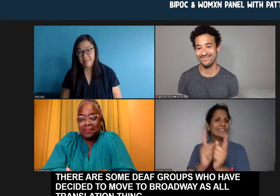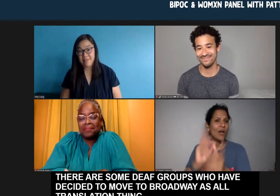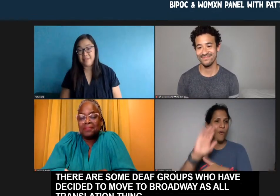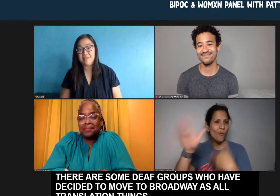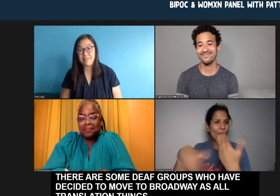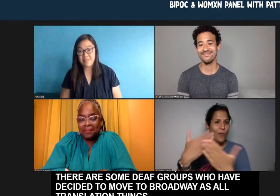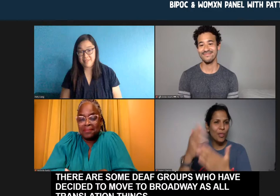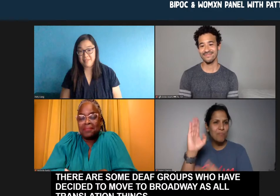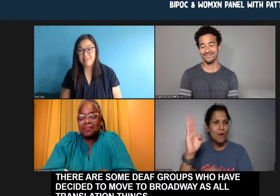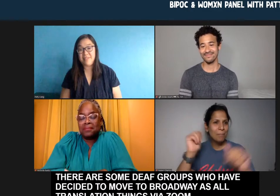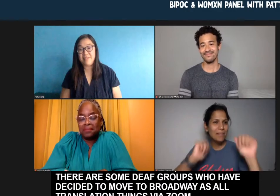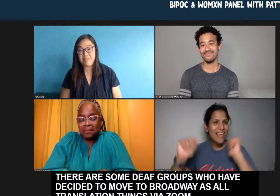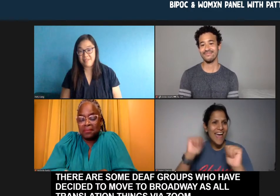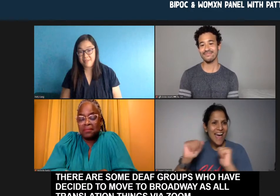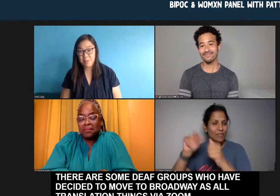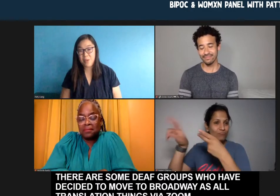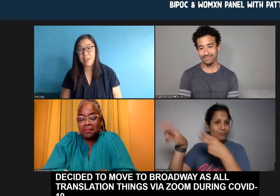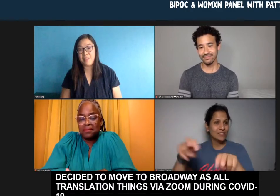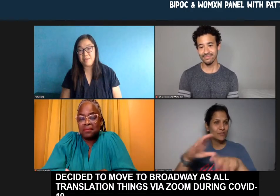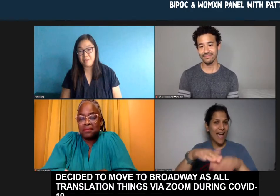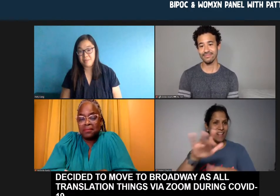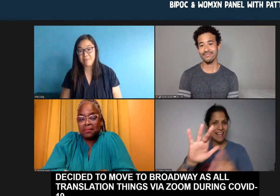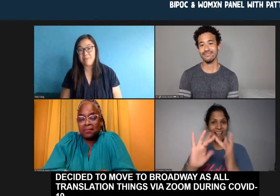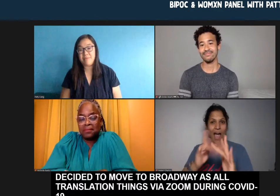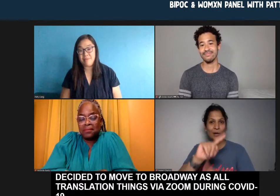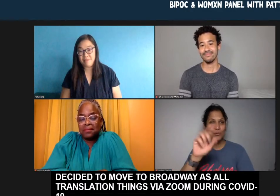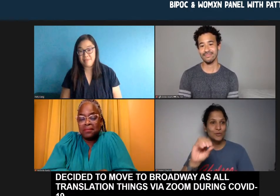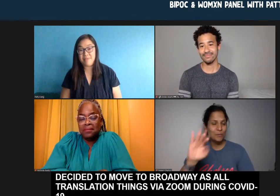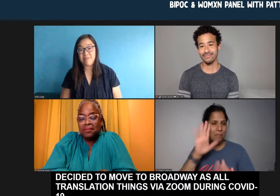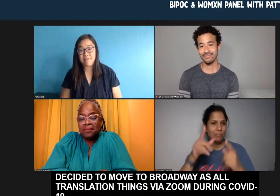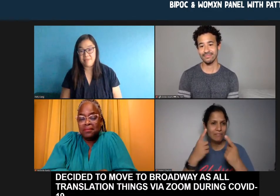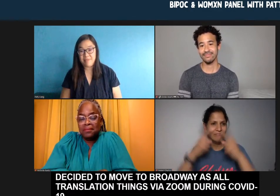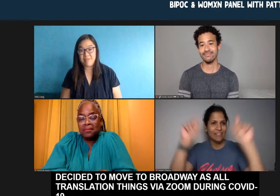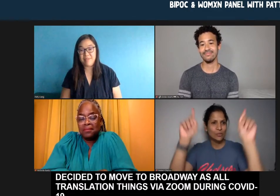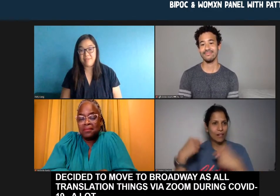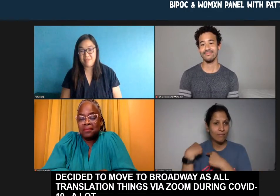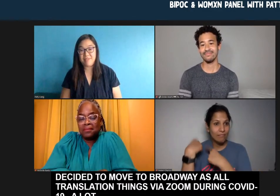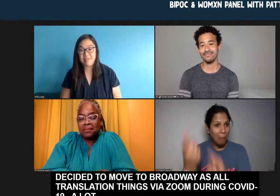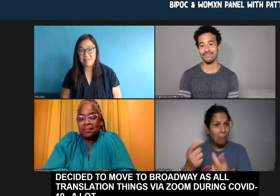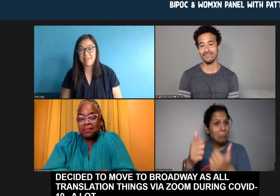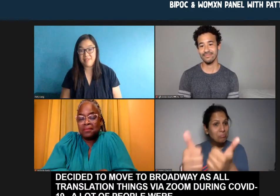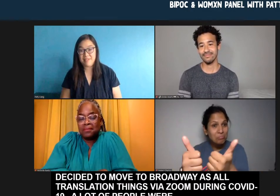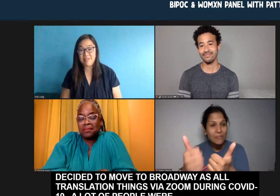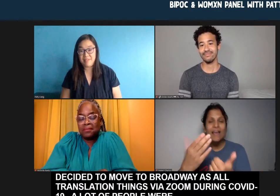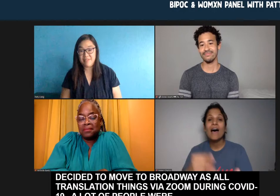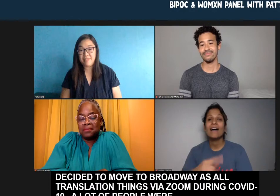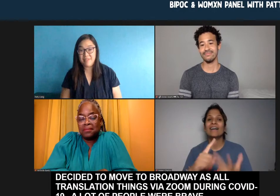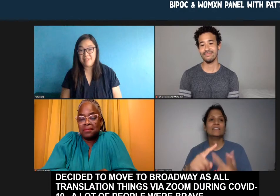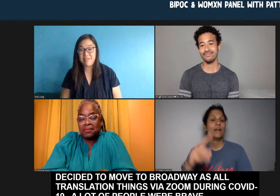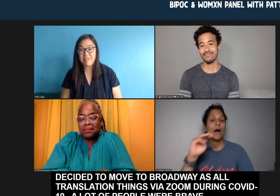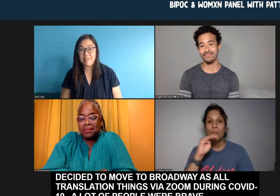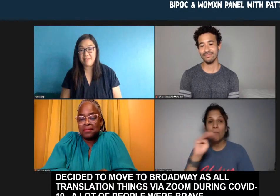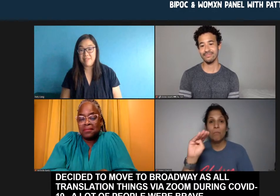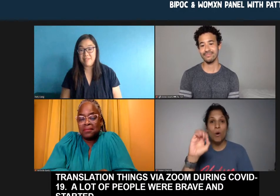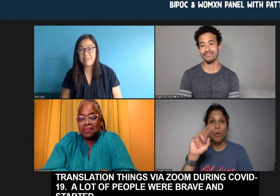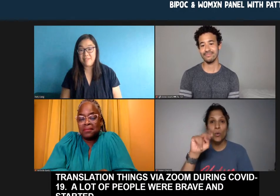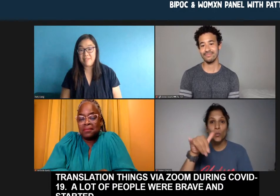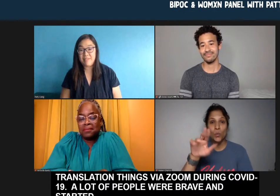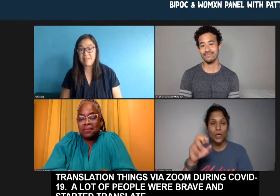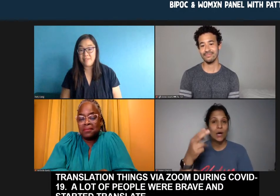a lot of people were bored. Right. And decided to start translating plays online. And so far that's been a good experience for